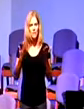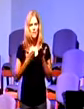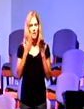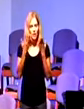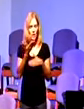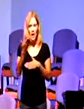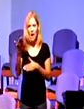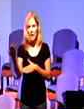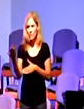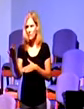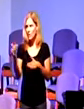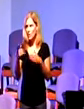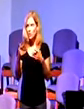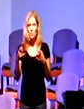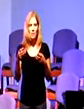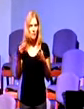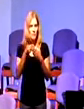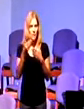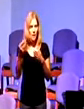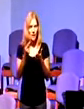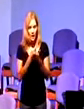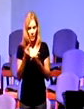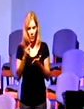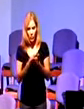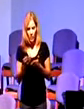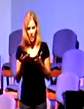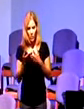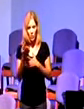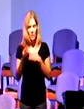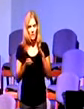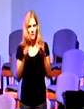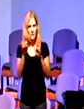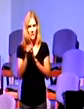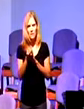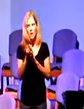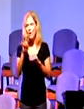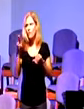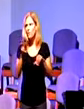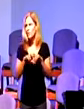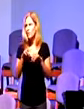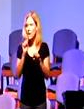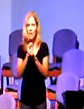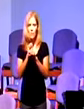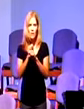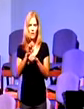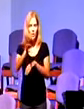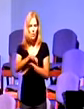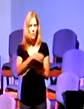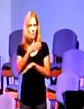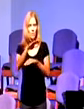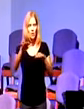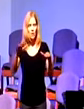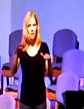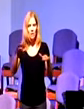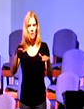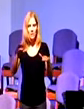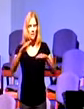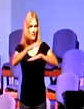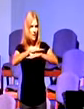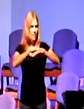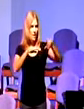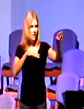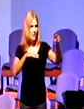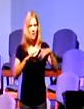suggested items that you can be buying week by week through this season. Of course, there's an Operation Christmas Child Samaritan's Purse table out